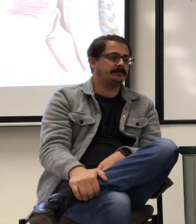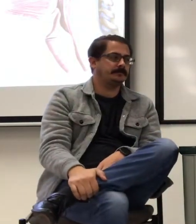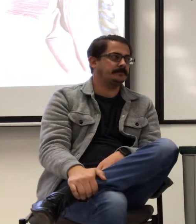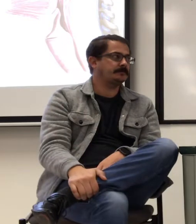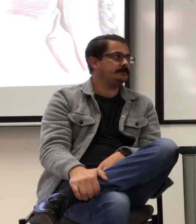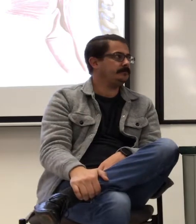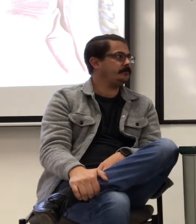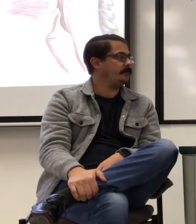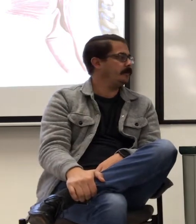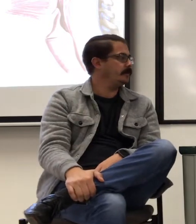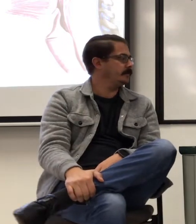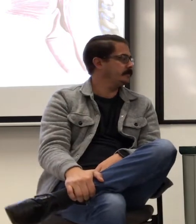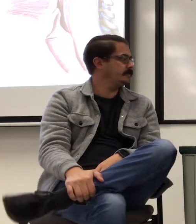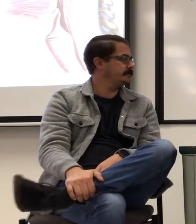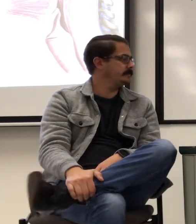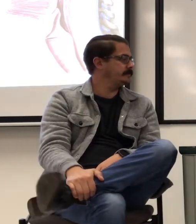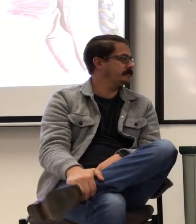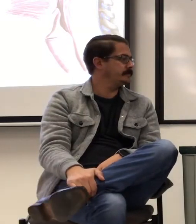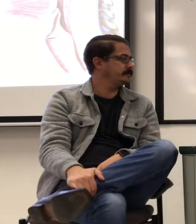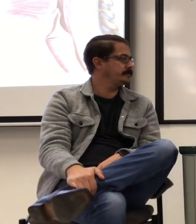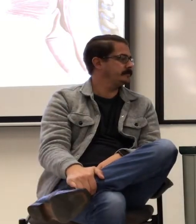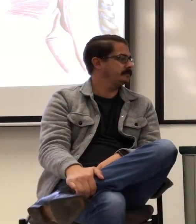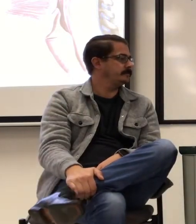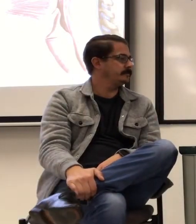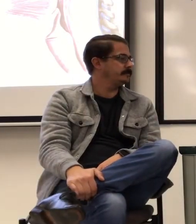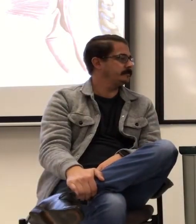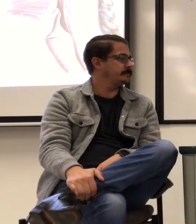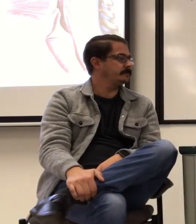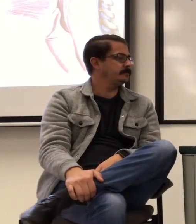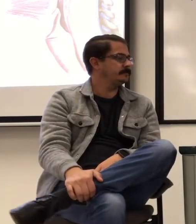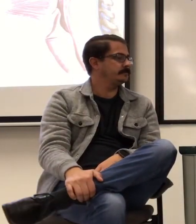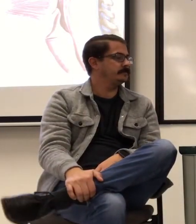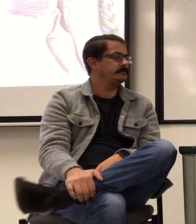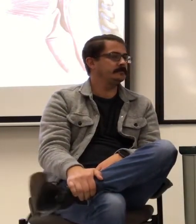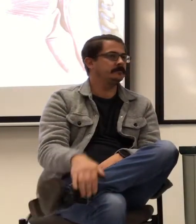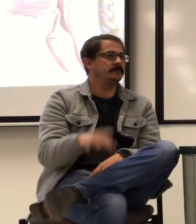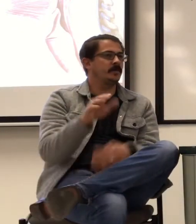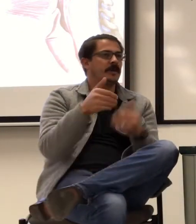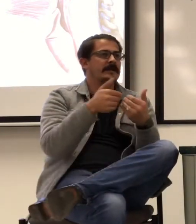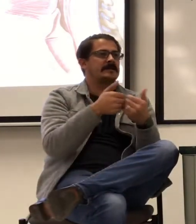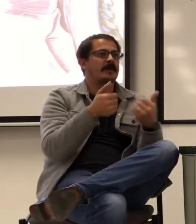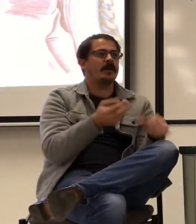Separates two nasal cavities.